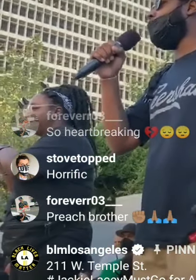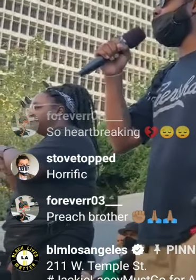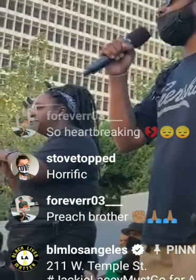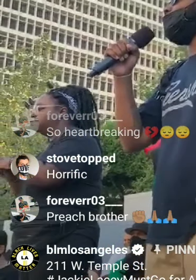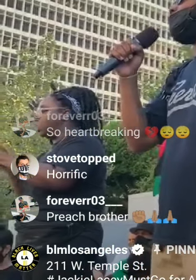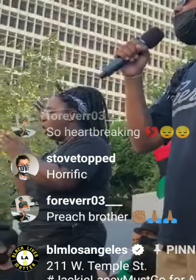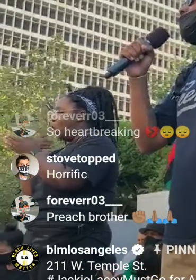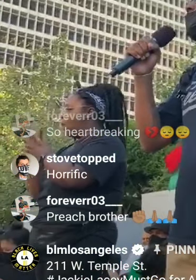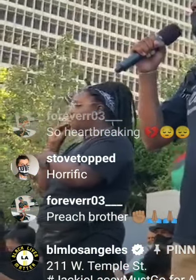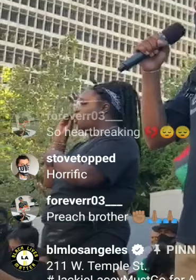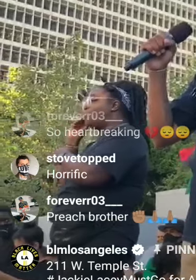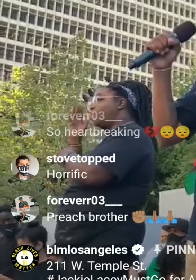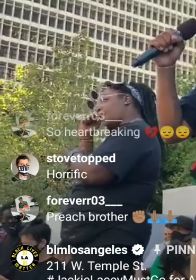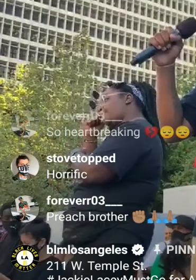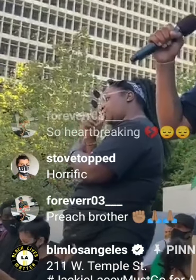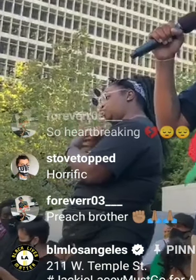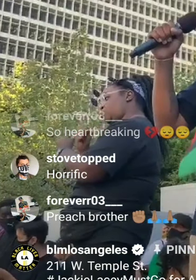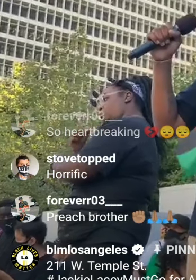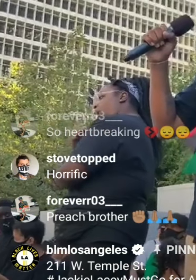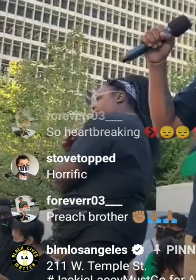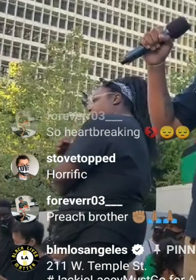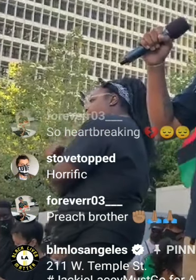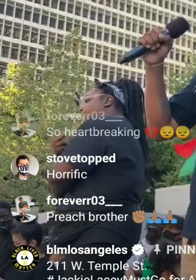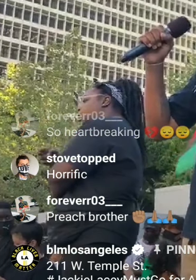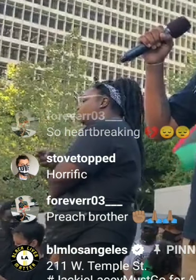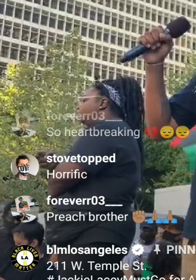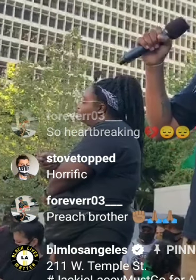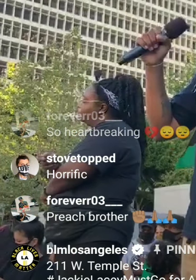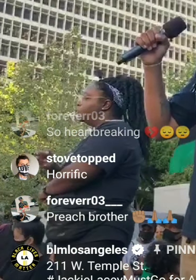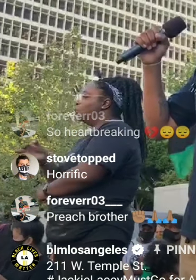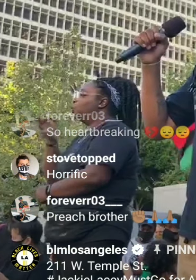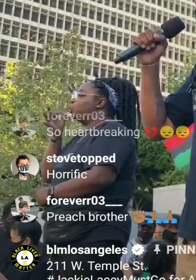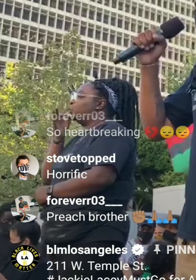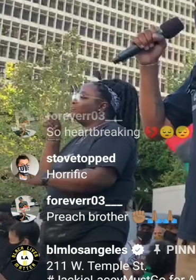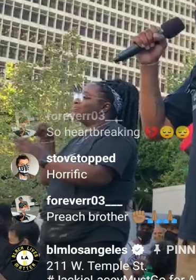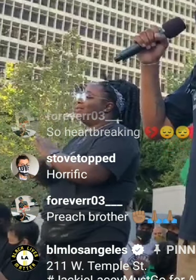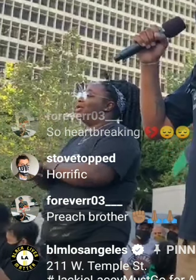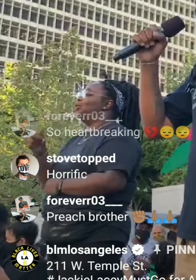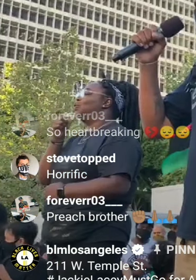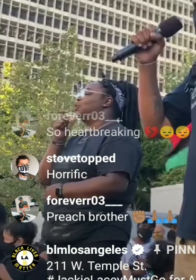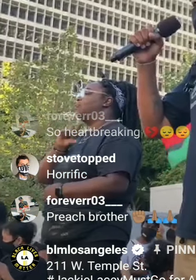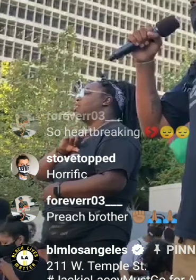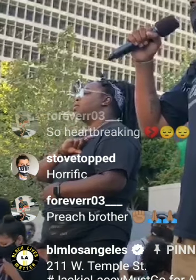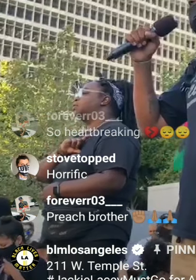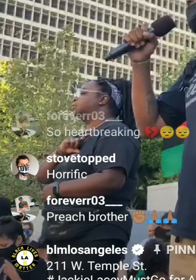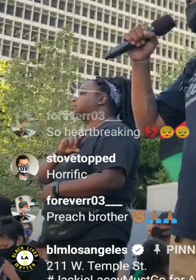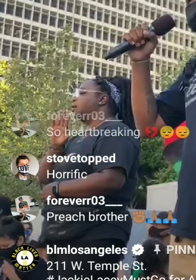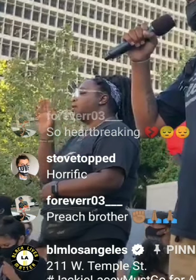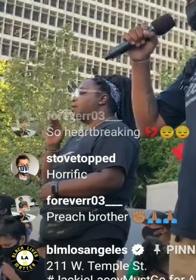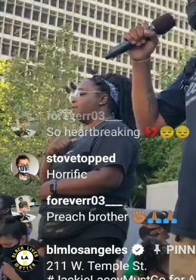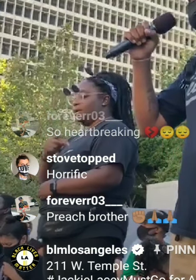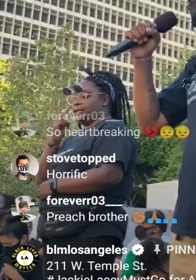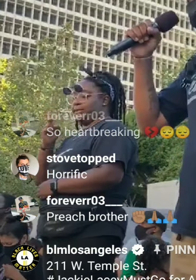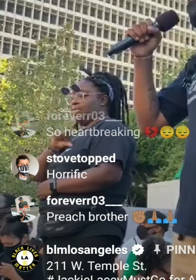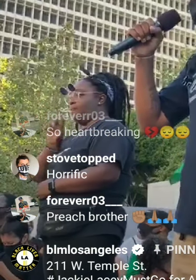But I thought about that moment often. You see, that is what happens when you're dealing with someone who's been told that they belong their entire life. And they begin to